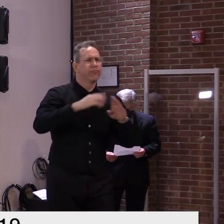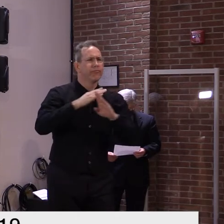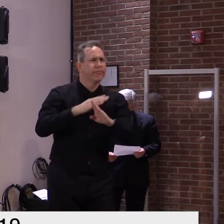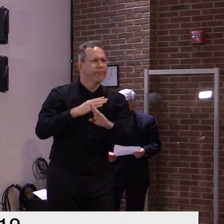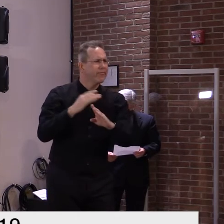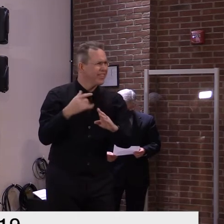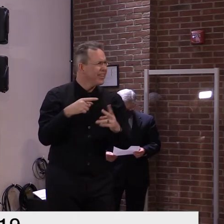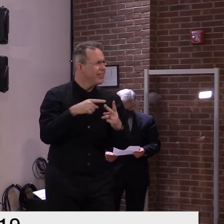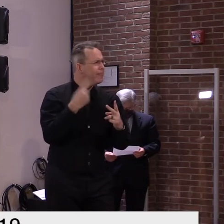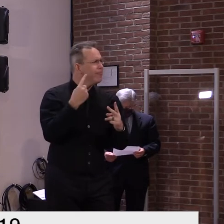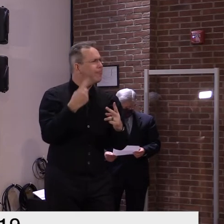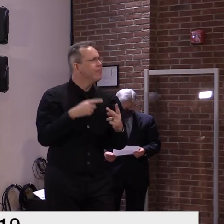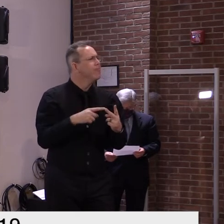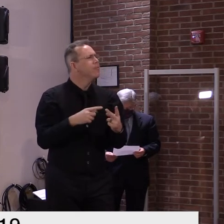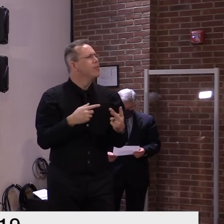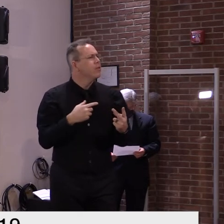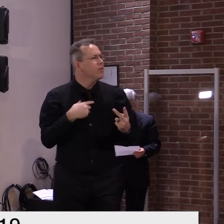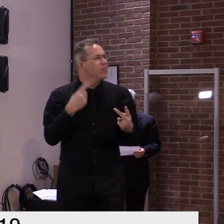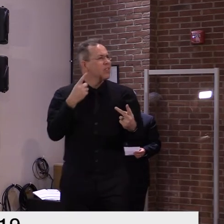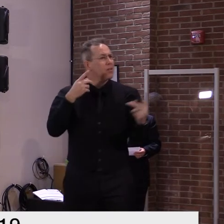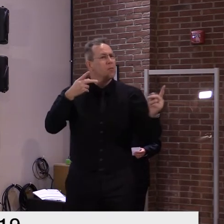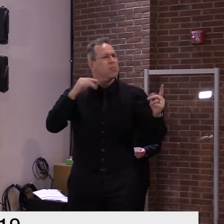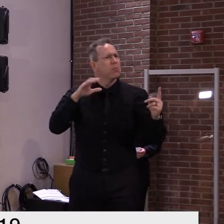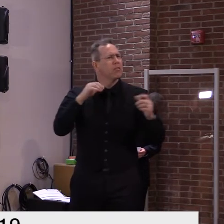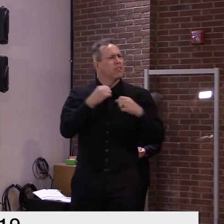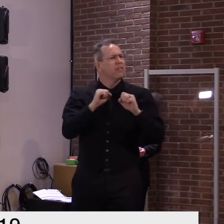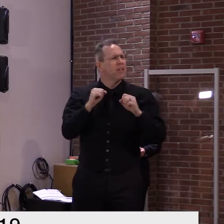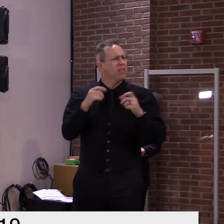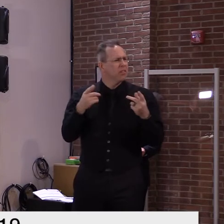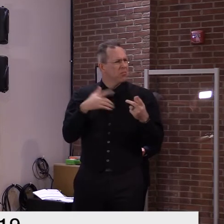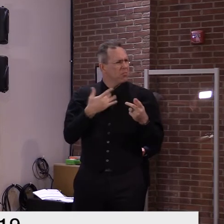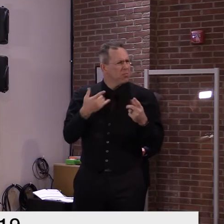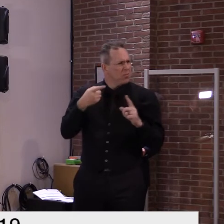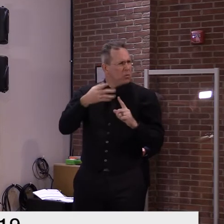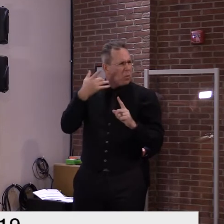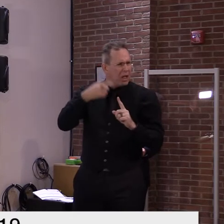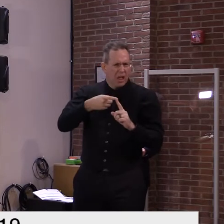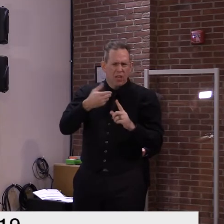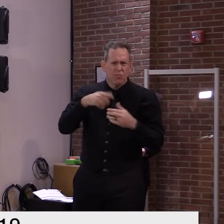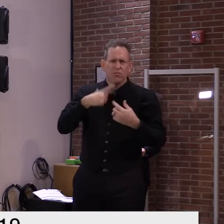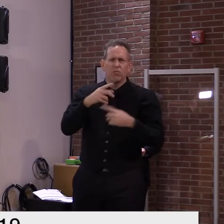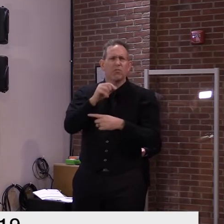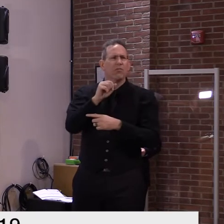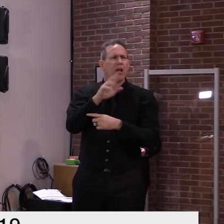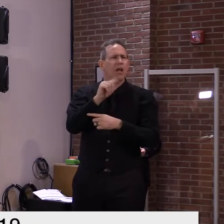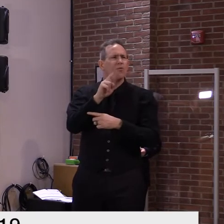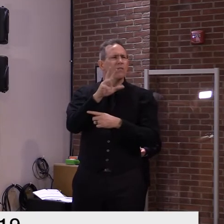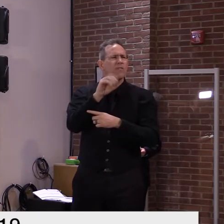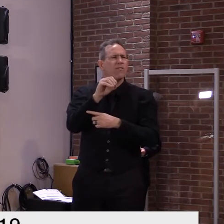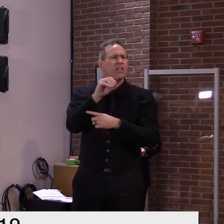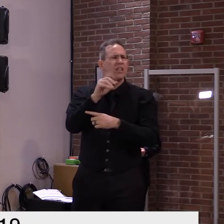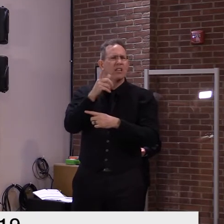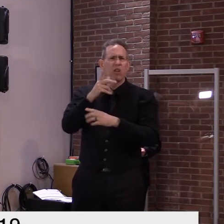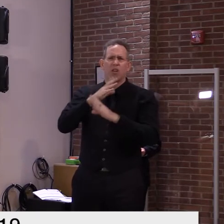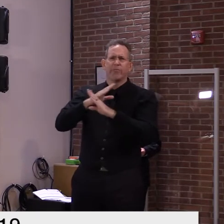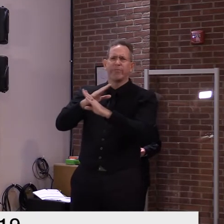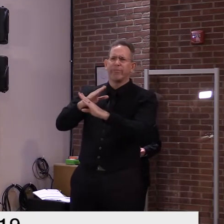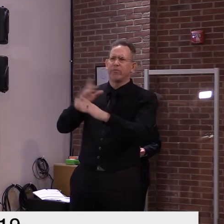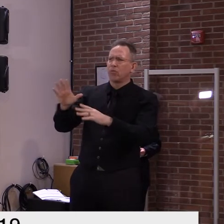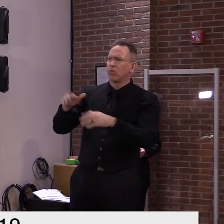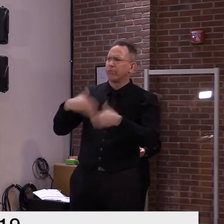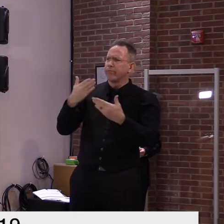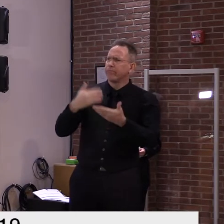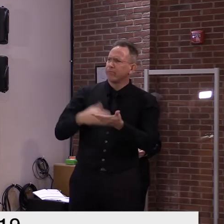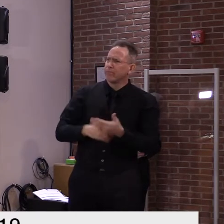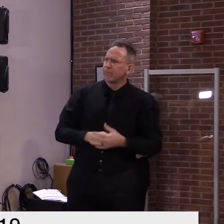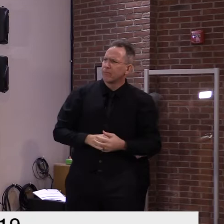Public Safety executive order. What do you make of the legislature pushing back on some of your orders? Well,